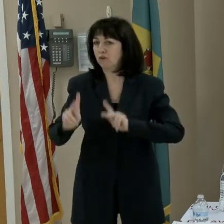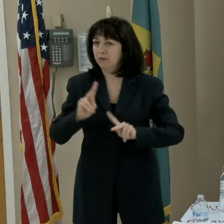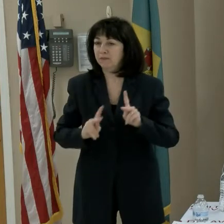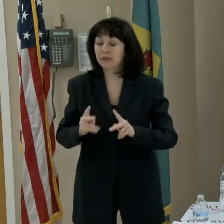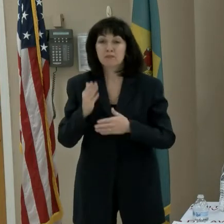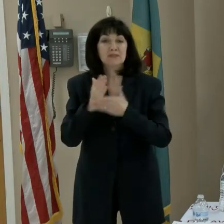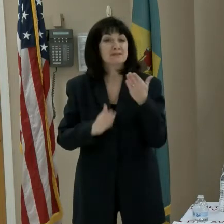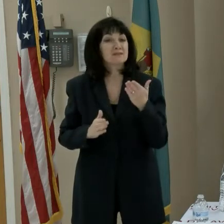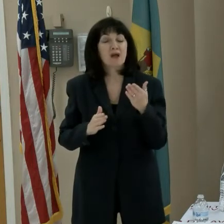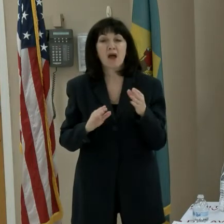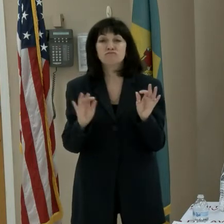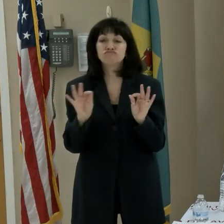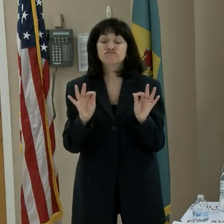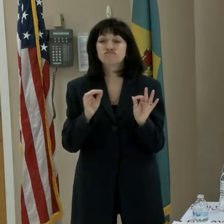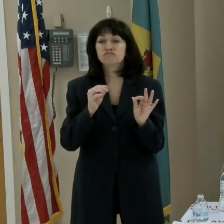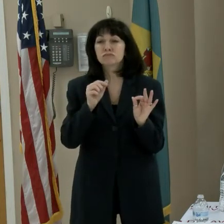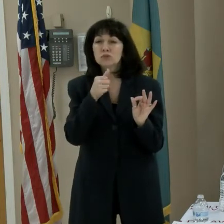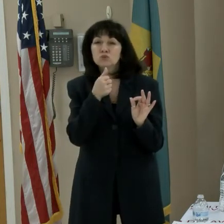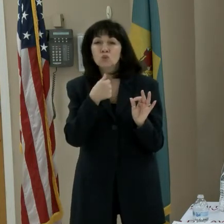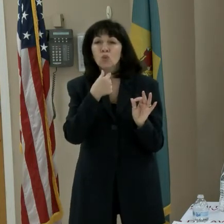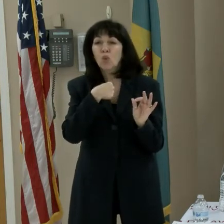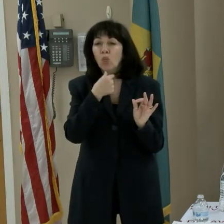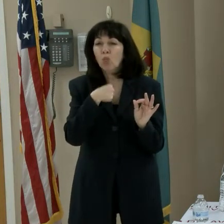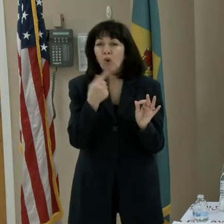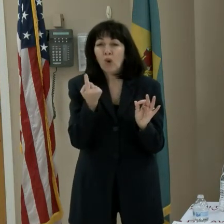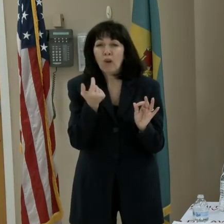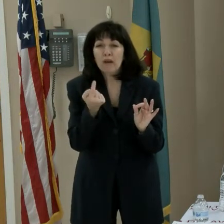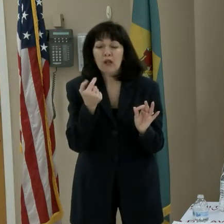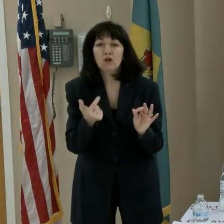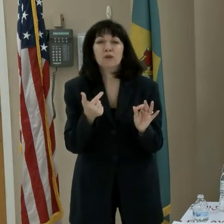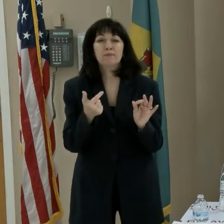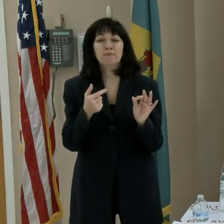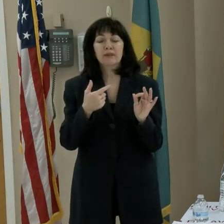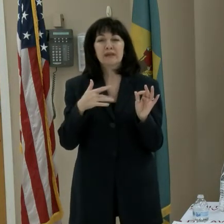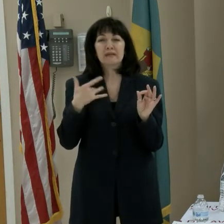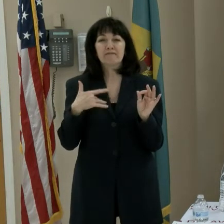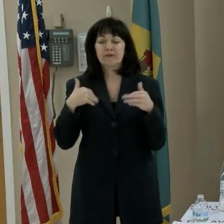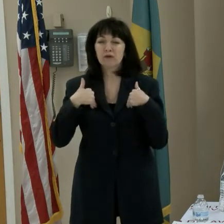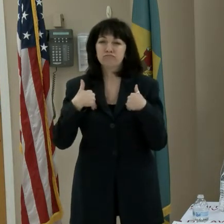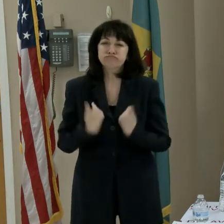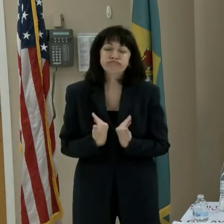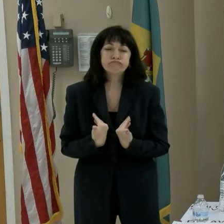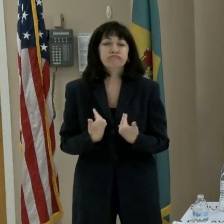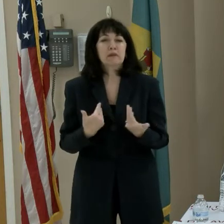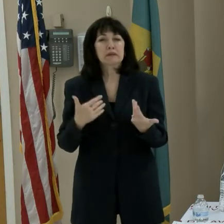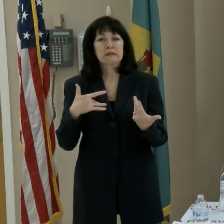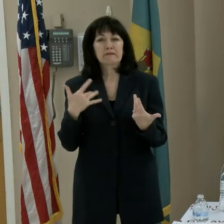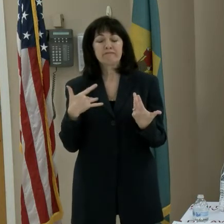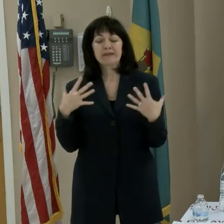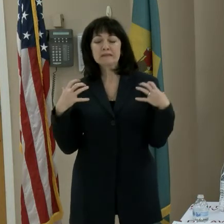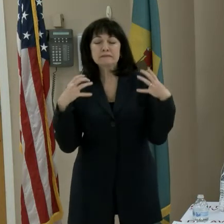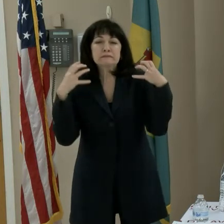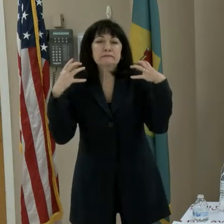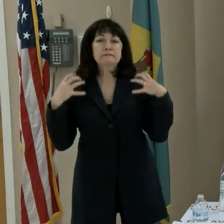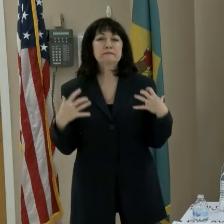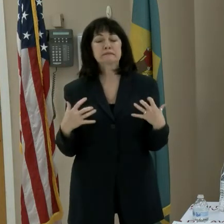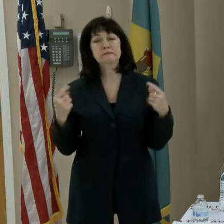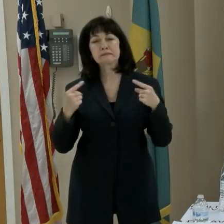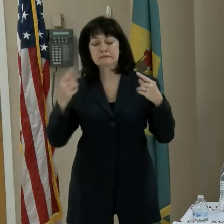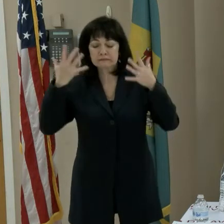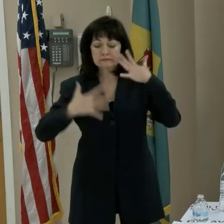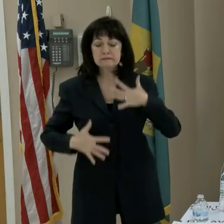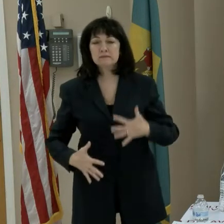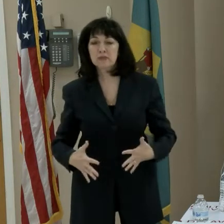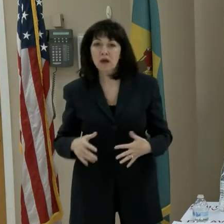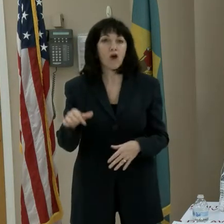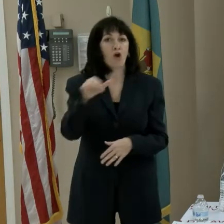sore throat and some achiness and a fever, and others get more serious respiratory problems where they're having shortness of breath.